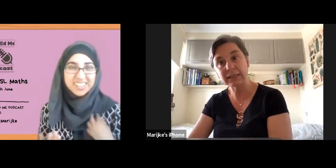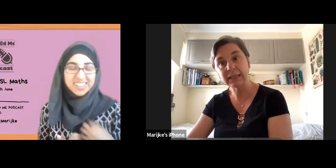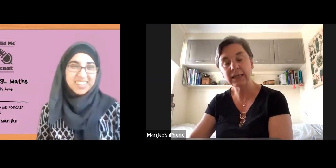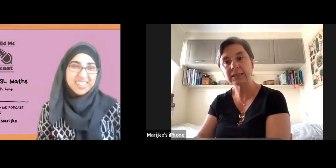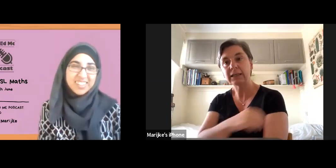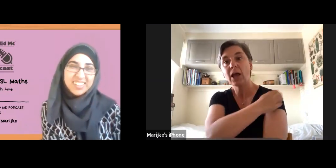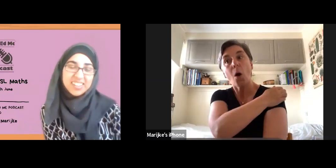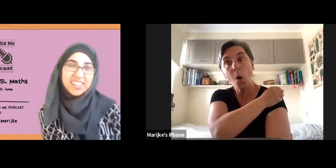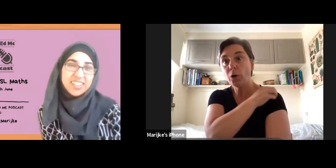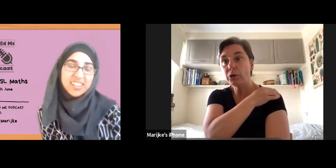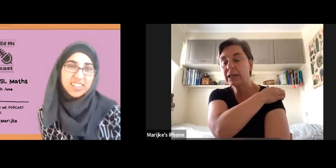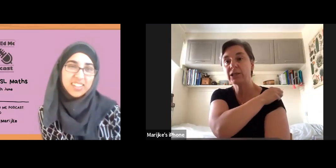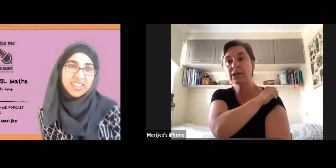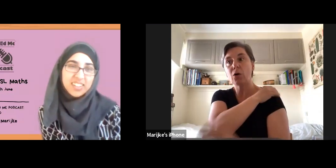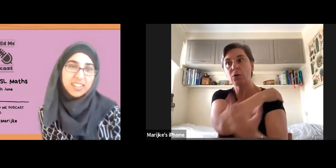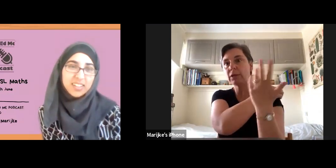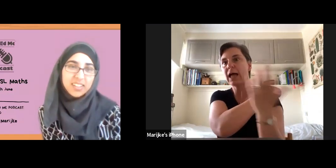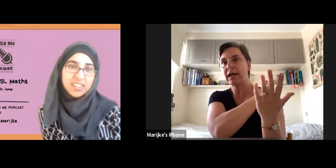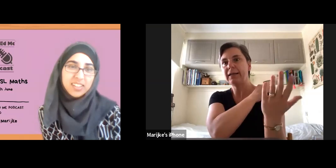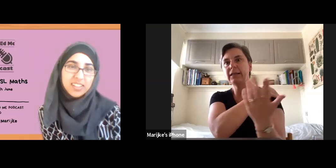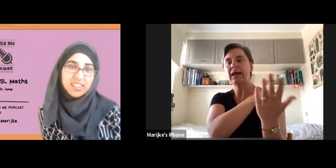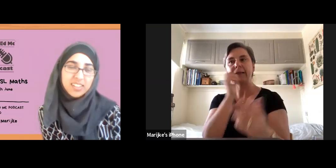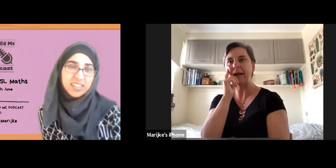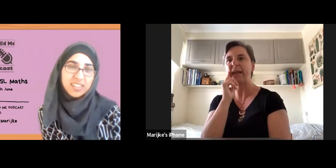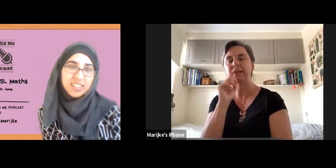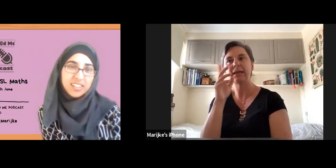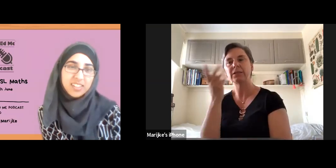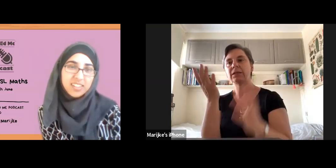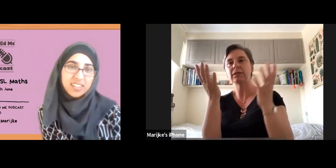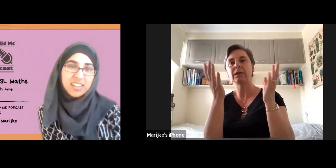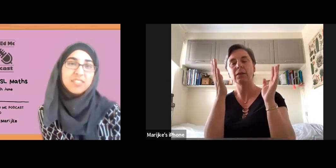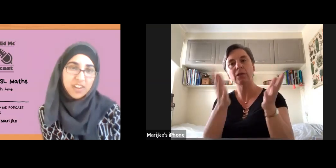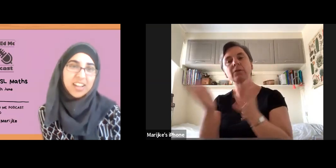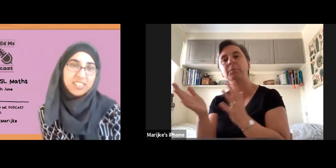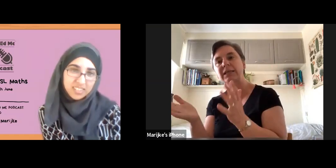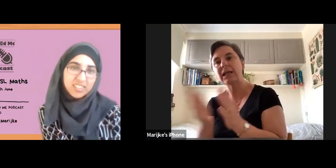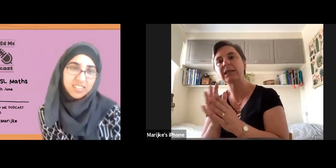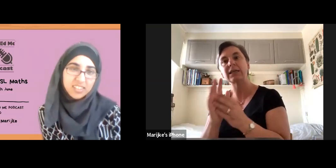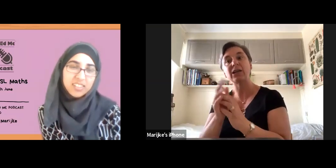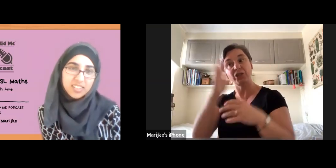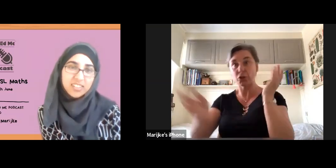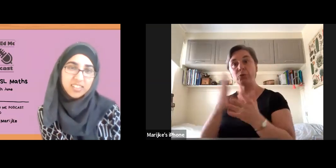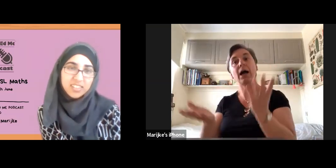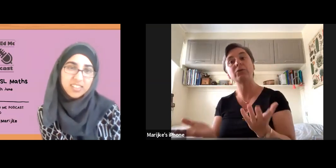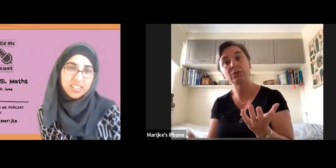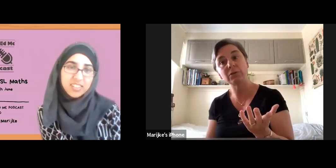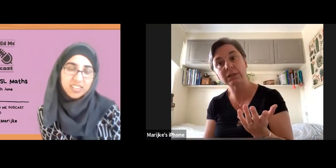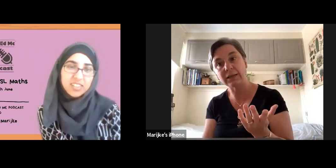Exactly. Or you can actually go online, and there's a lot of BSL sites actually show you how to do the sign as